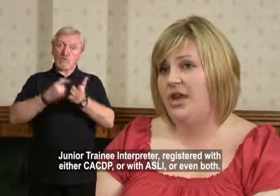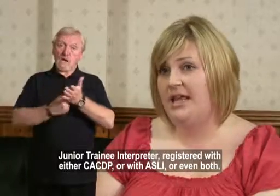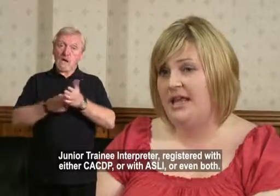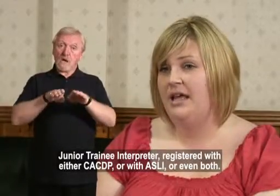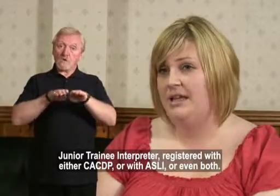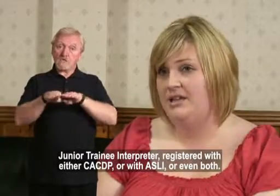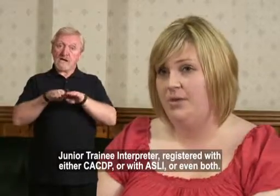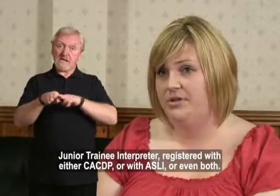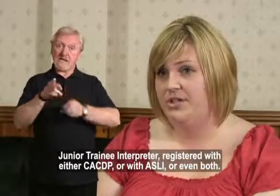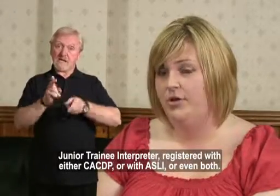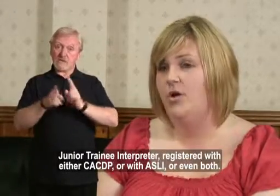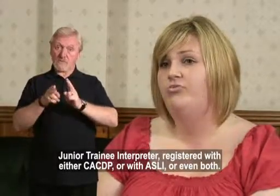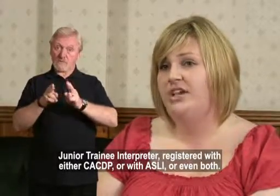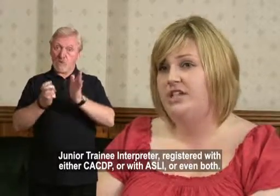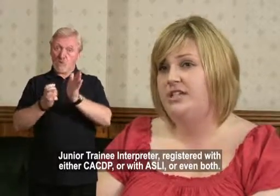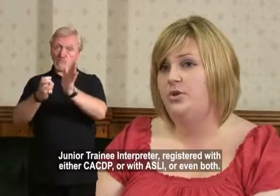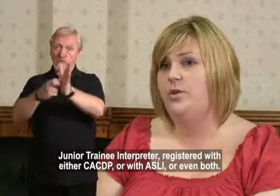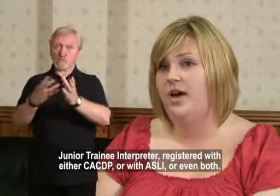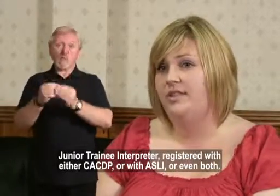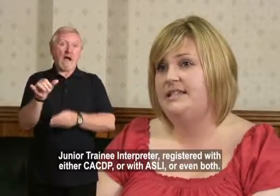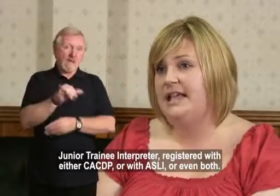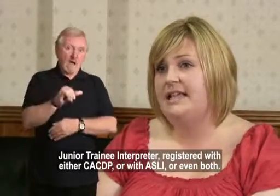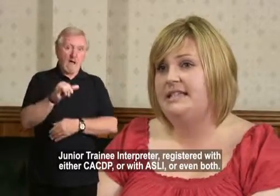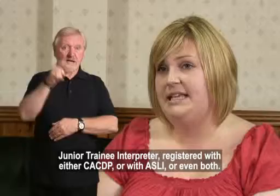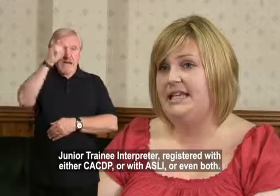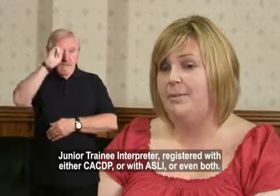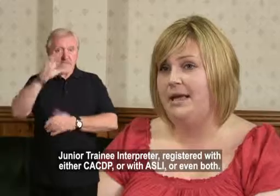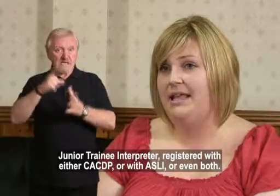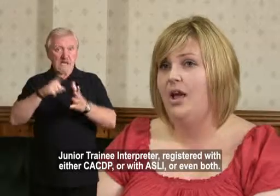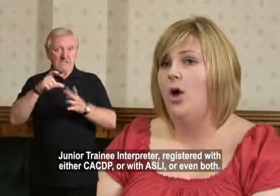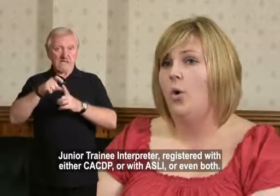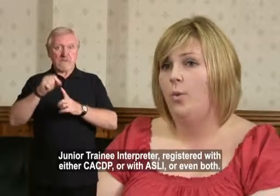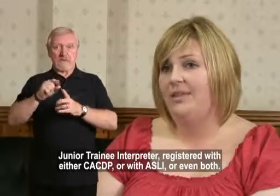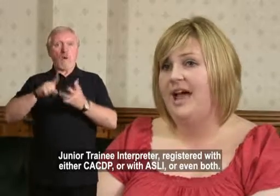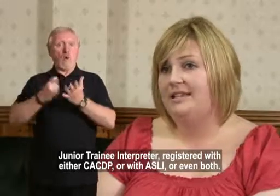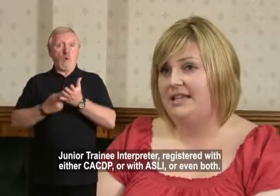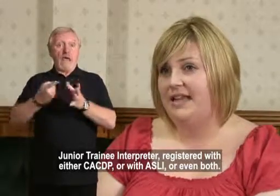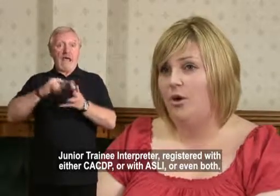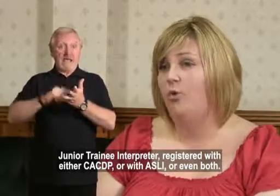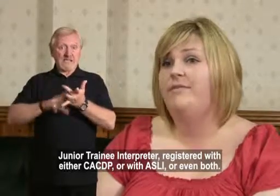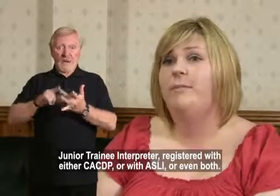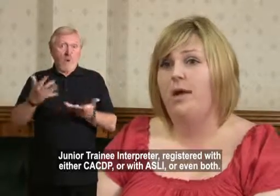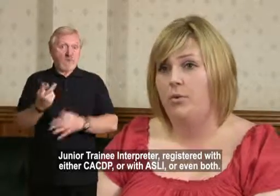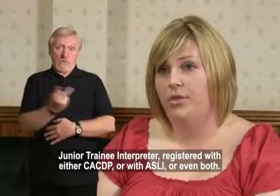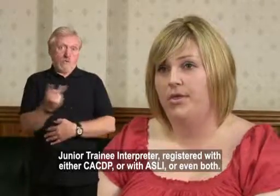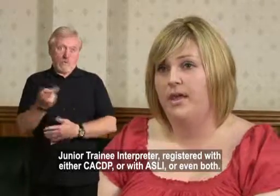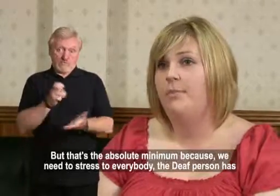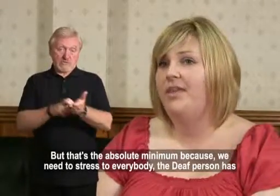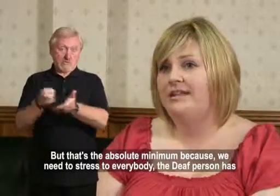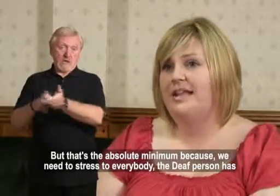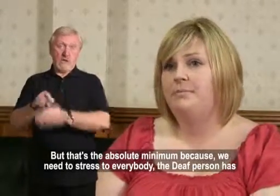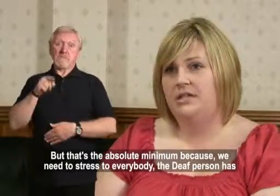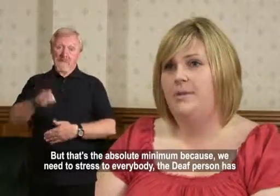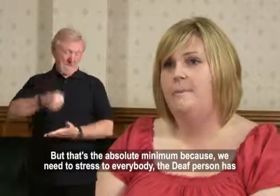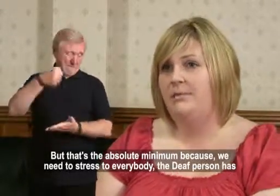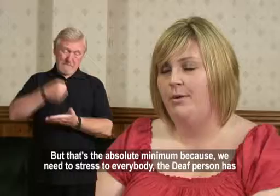junior trainee interpreter registered with either CACDP or with ASLI, or even both. But